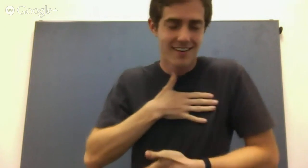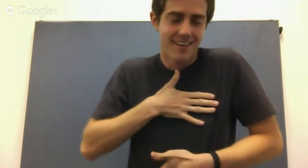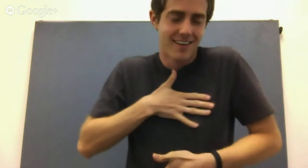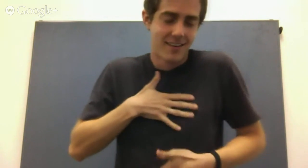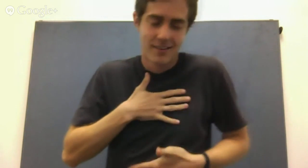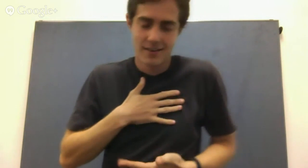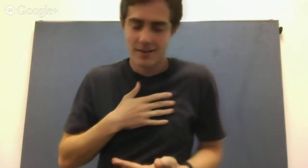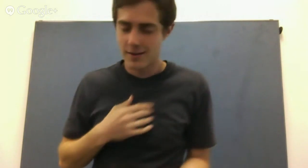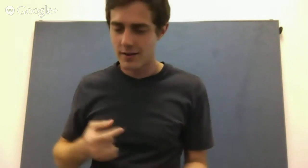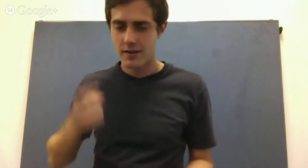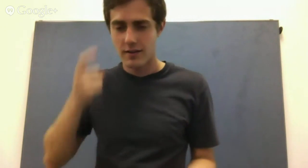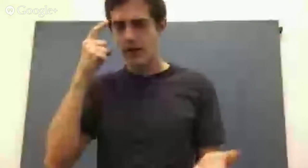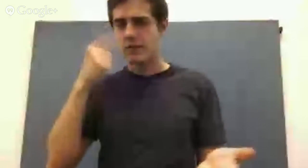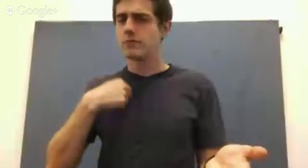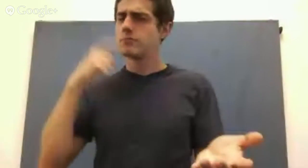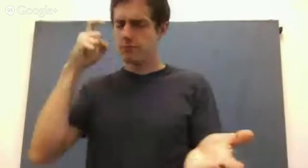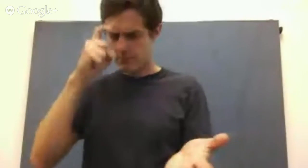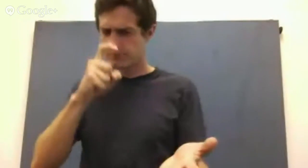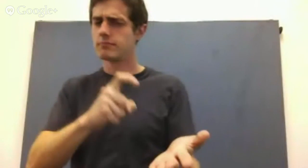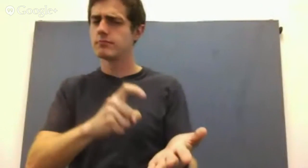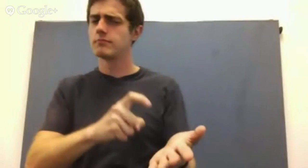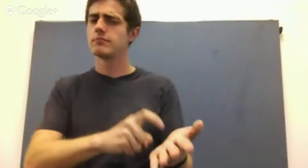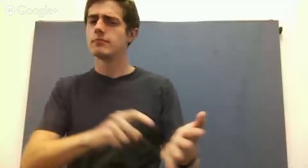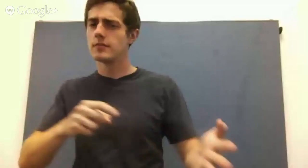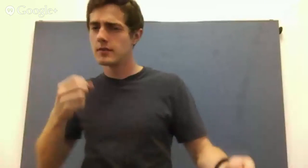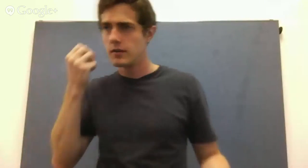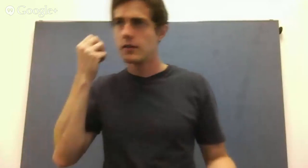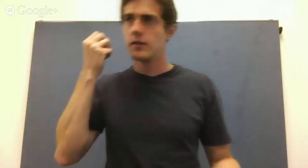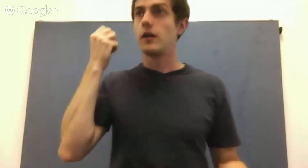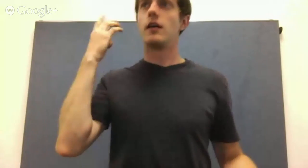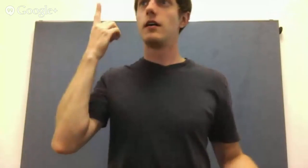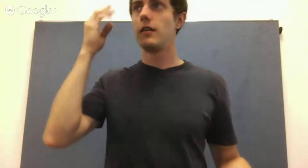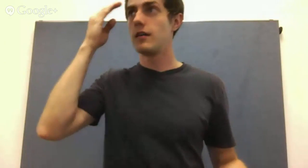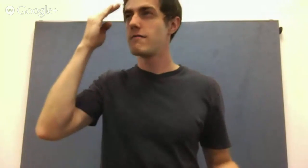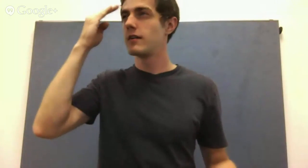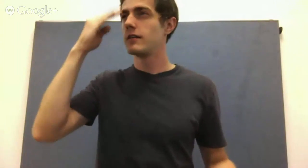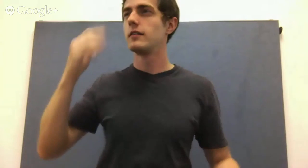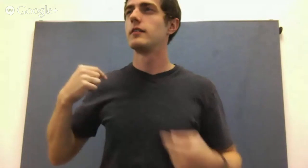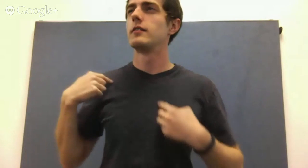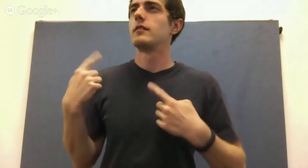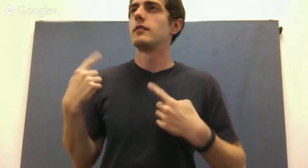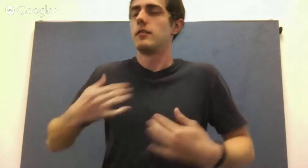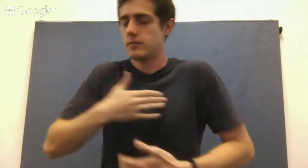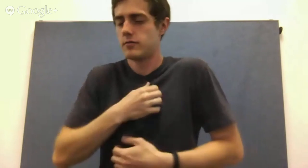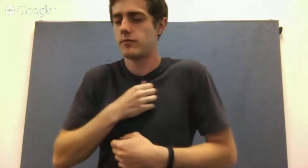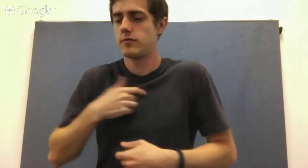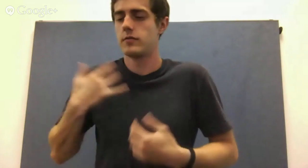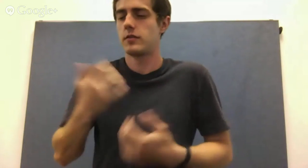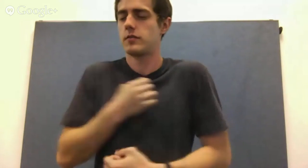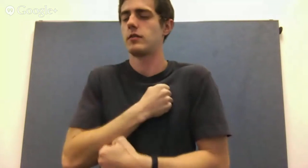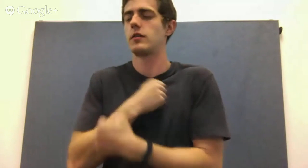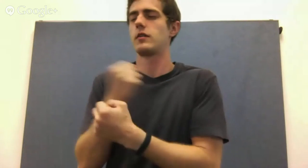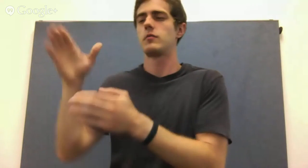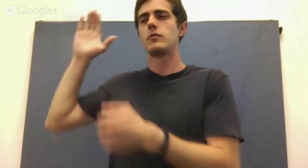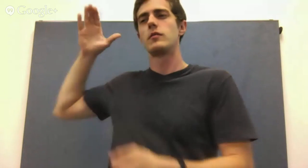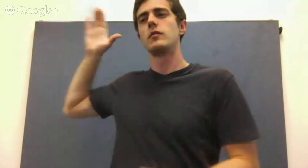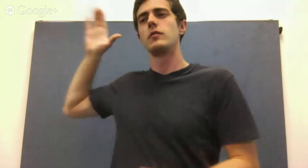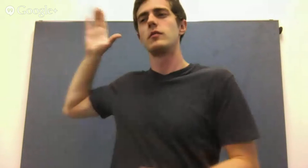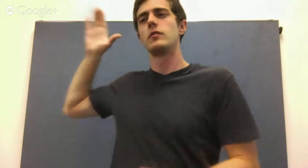Hey, I read the signs. I haven't been so love in a long time. The